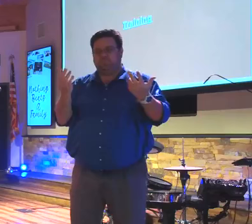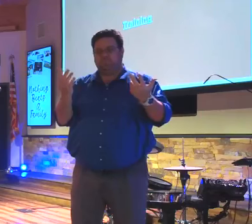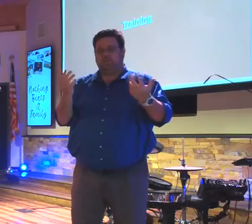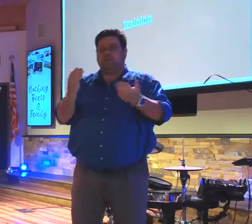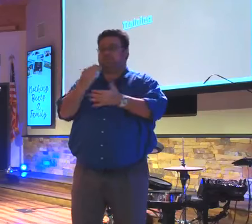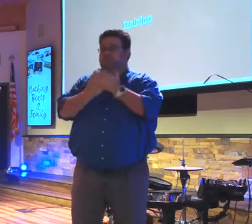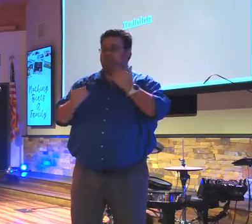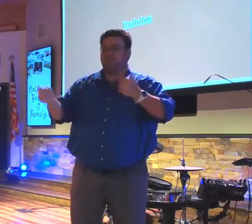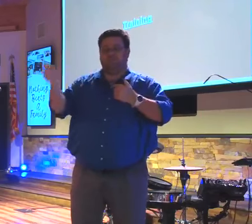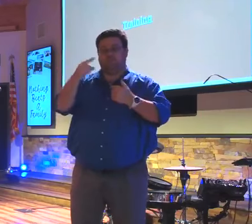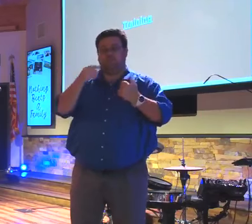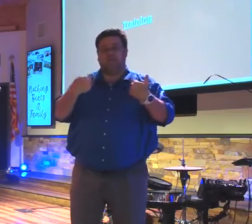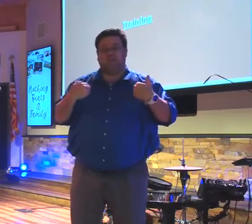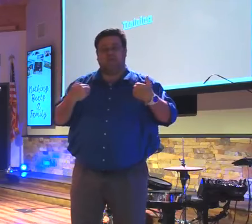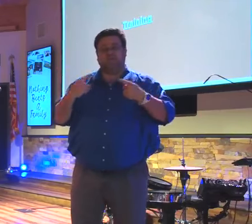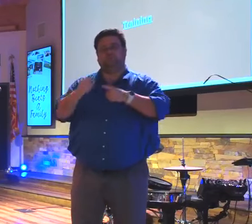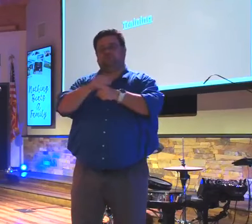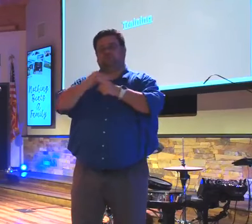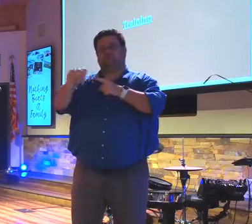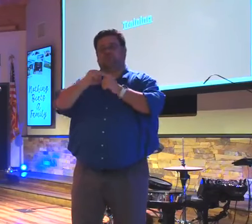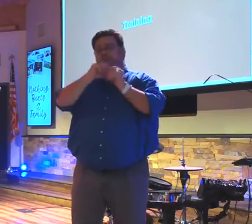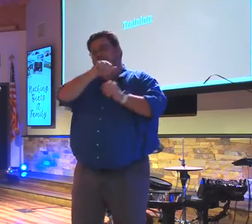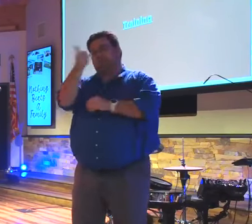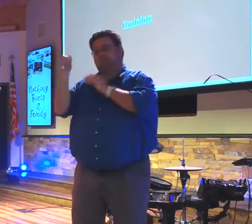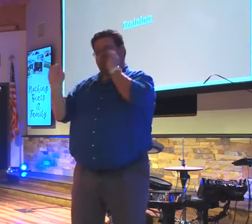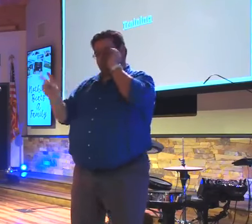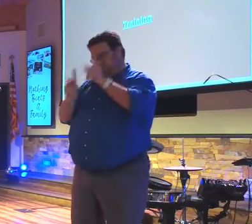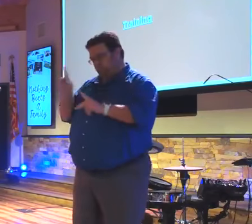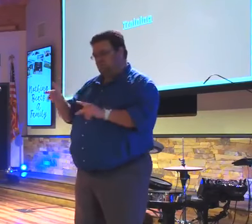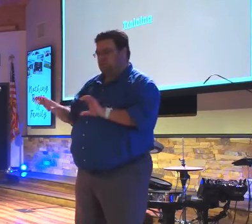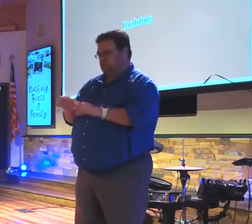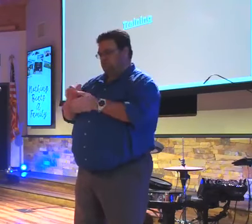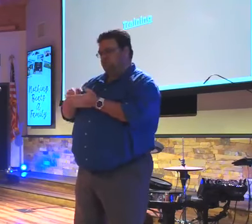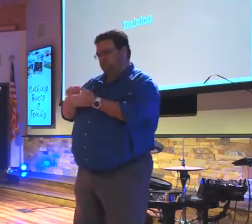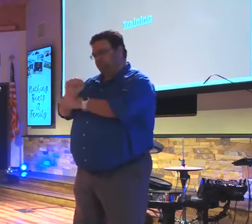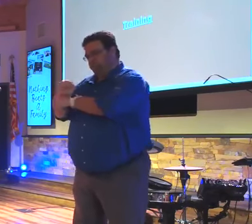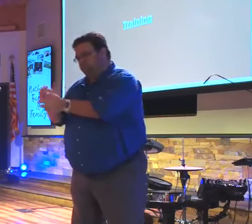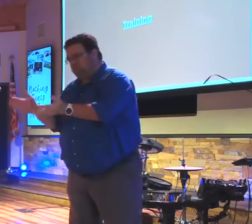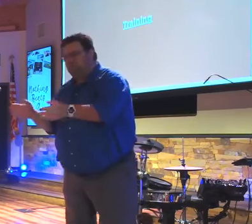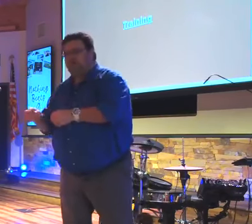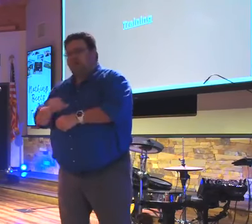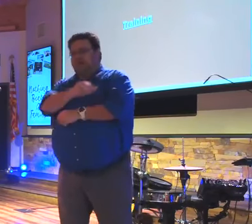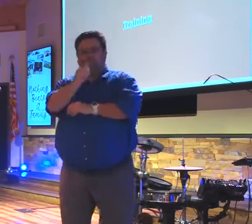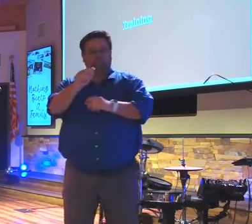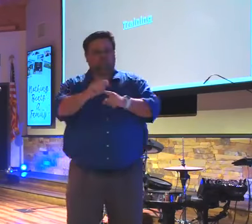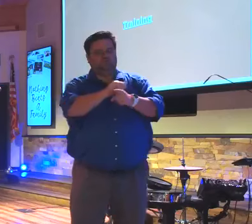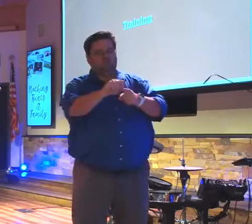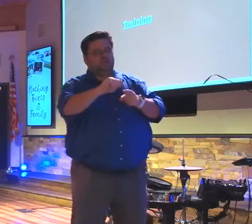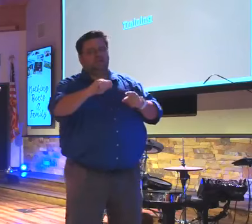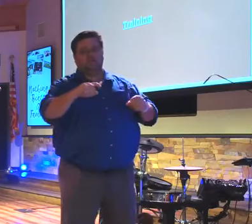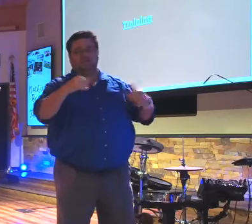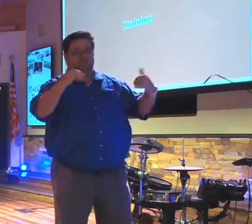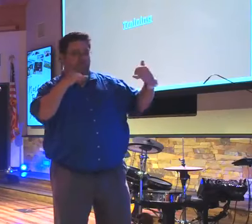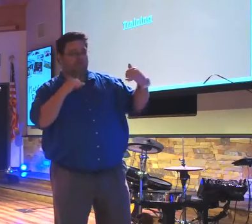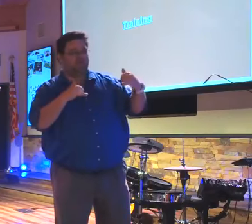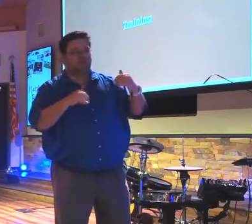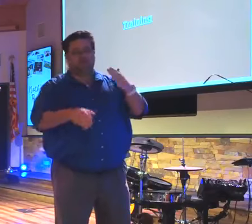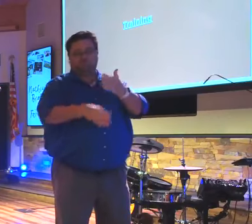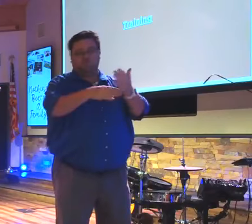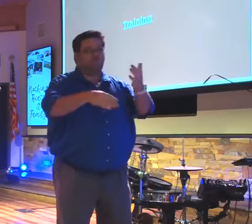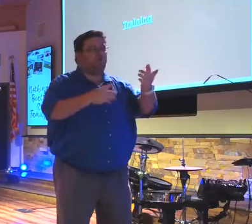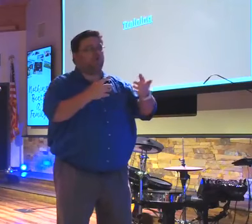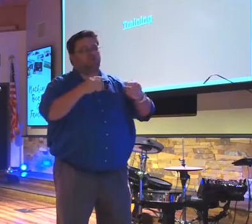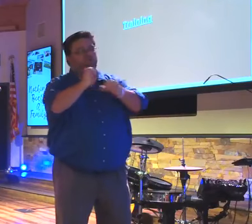You know, some of you in here, you train other people to do something. Some people train other people to do a sport, a trade, a